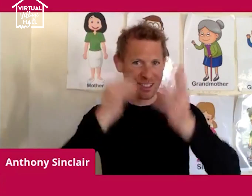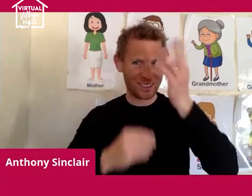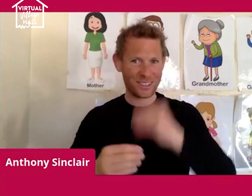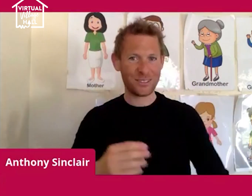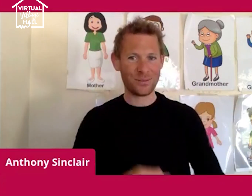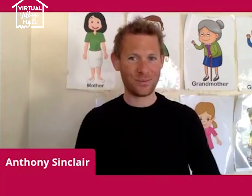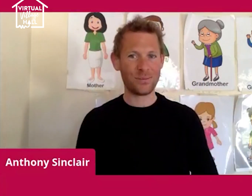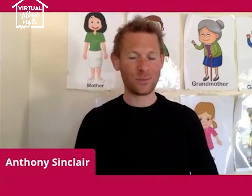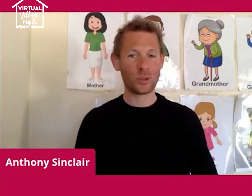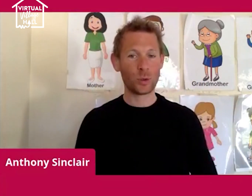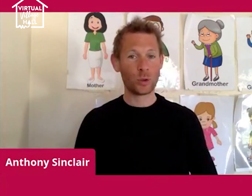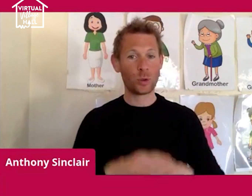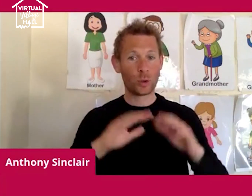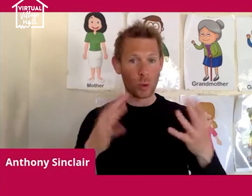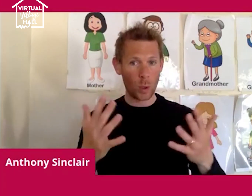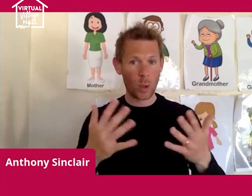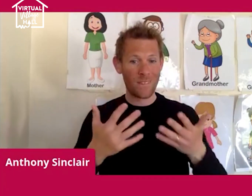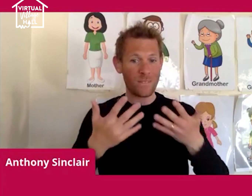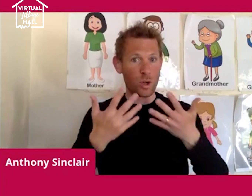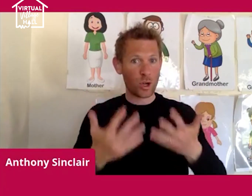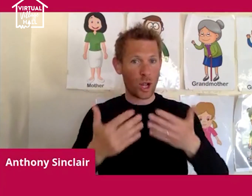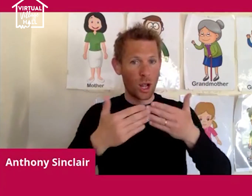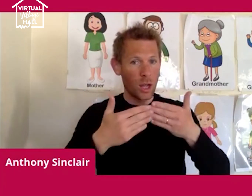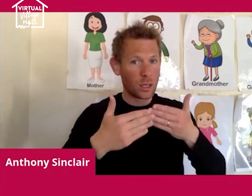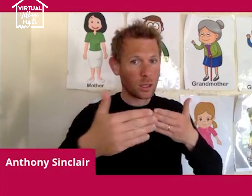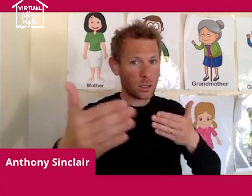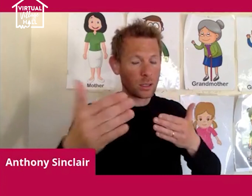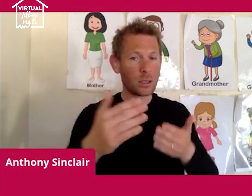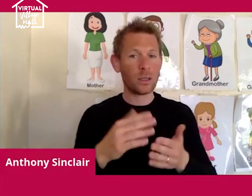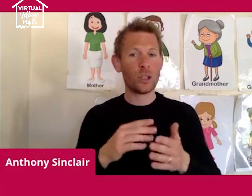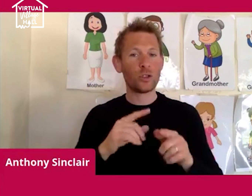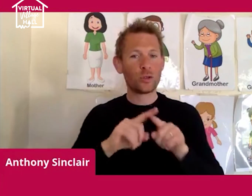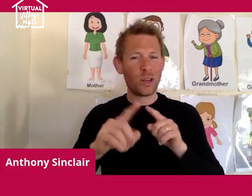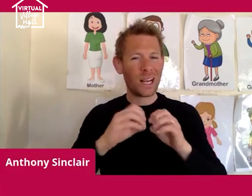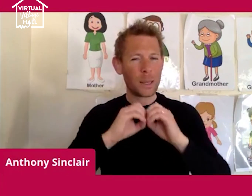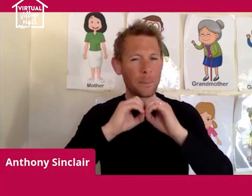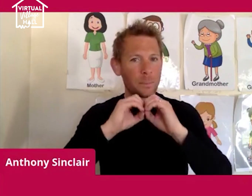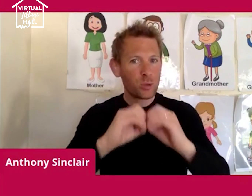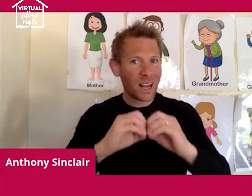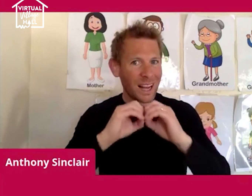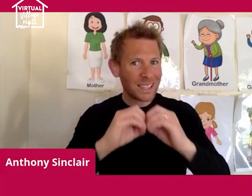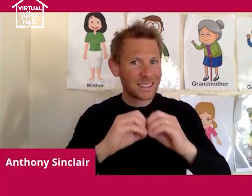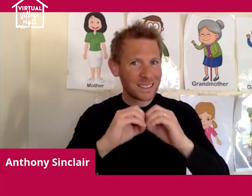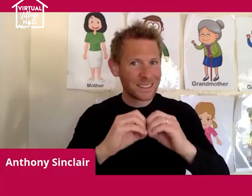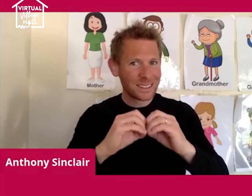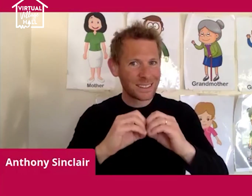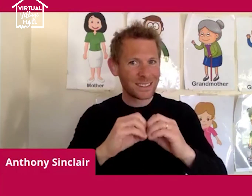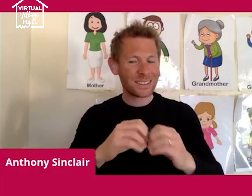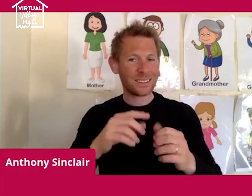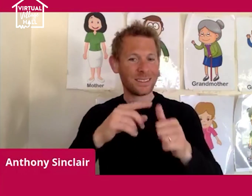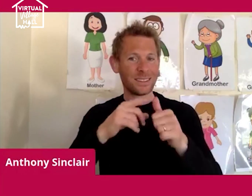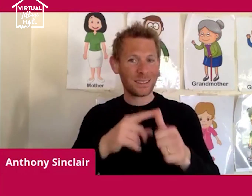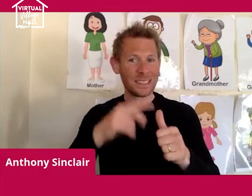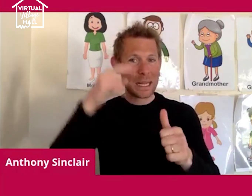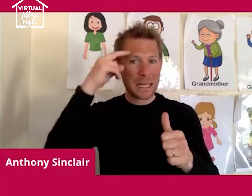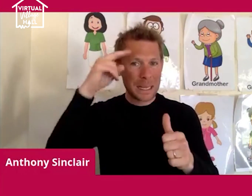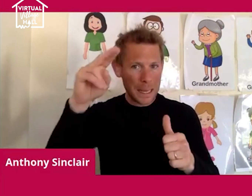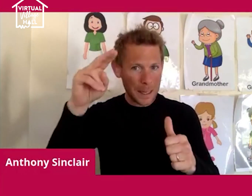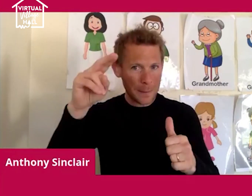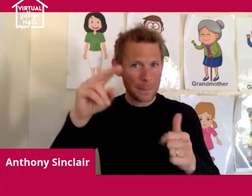plenty of learning you've done plenty of learning, and there's still plenty to do. Now, over the next week, try and